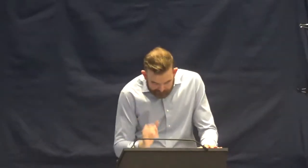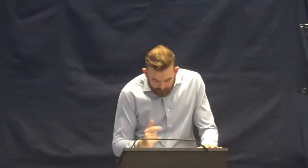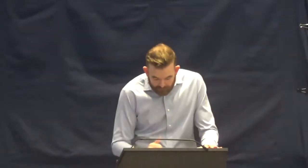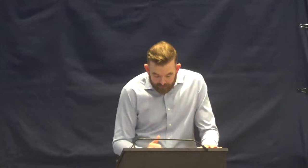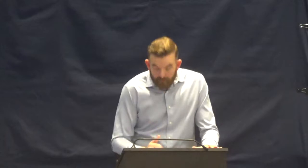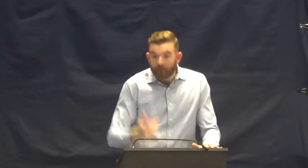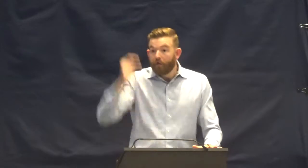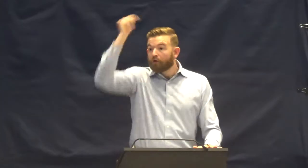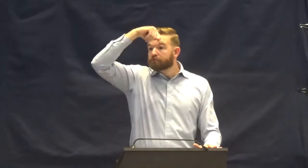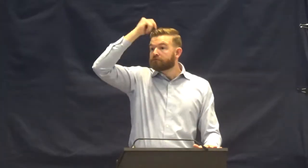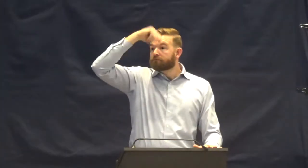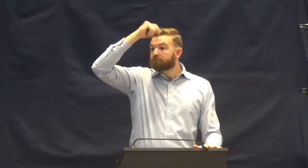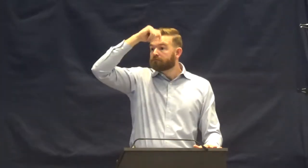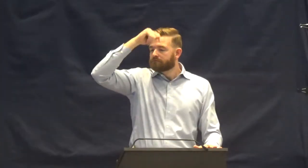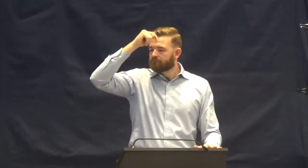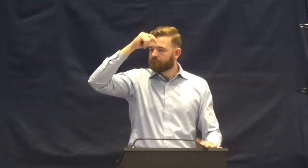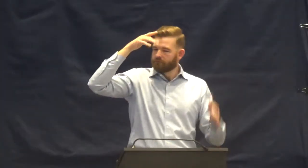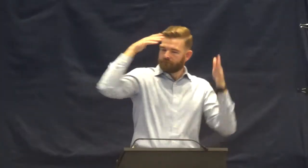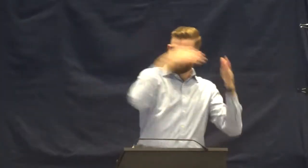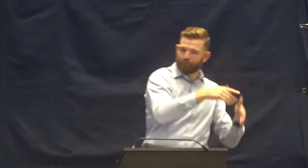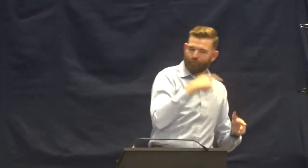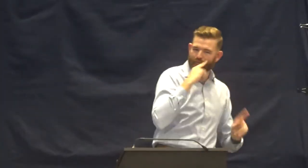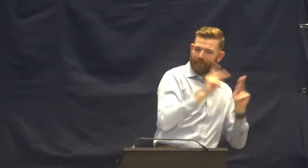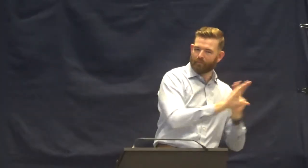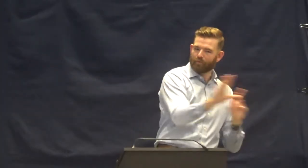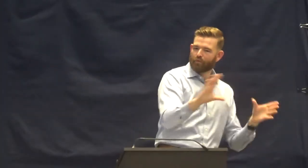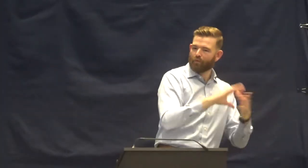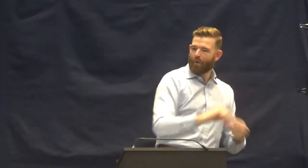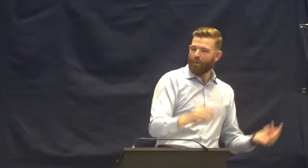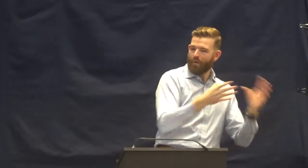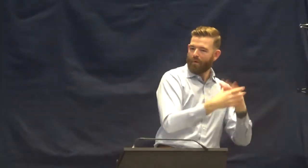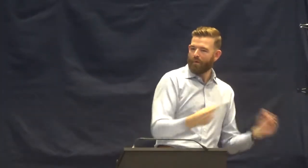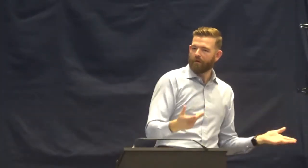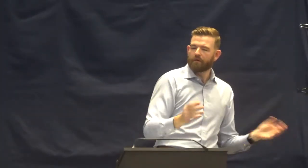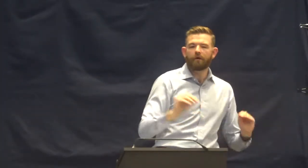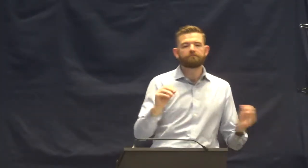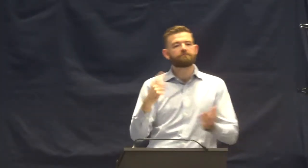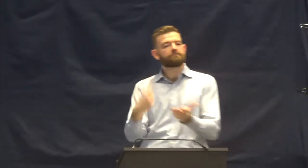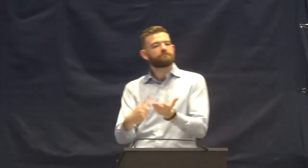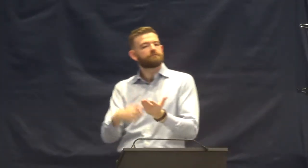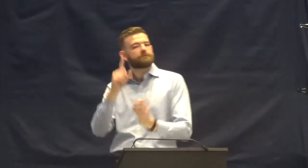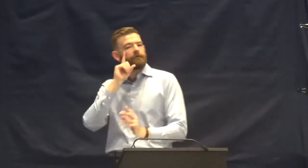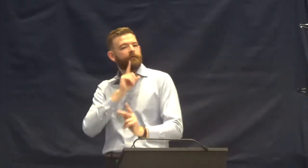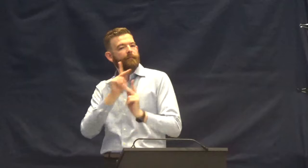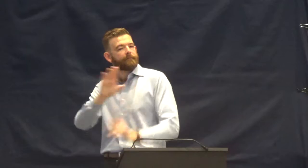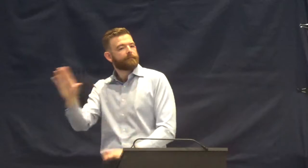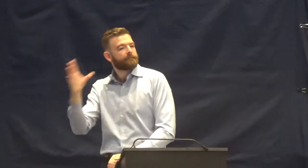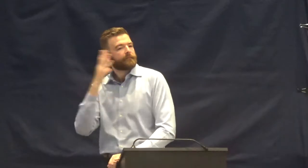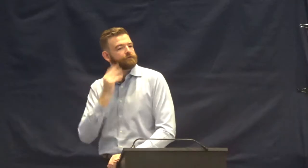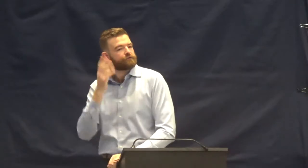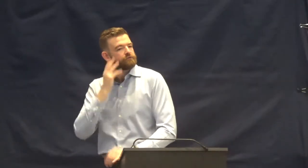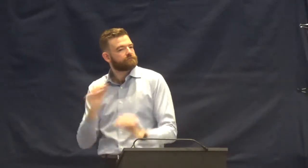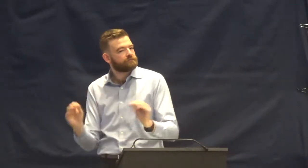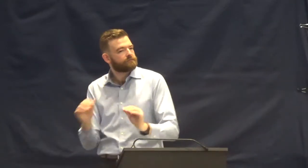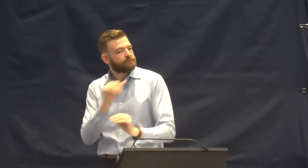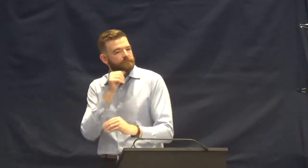cannot interrupt or break that tradition. Think about it. Theology has